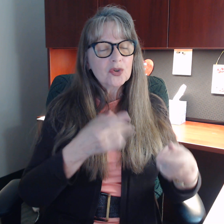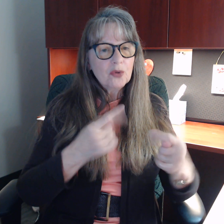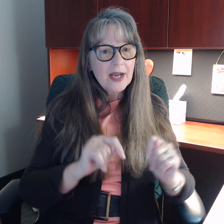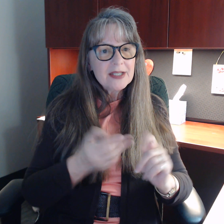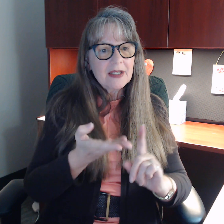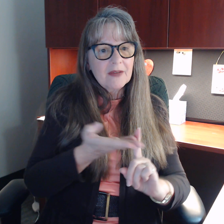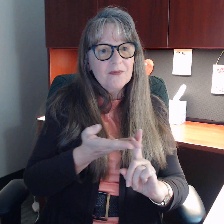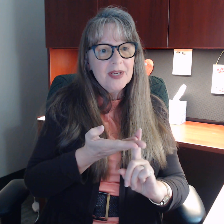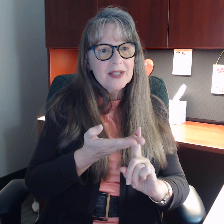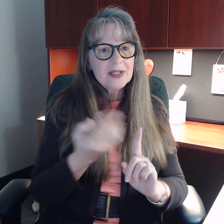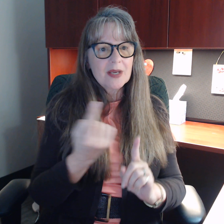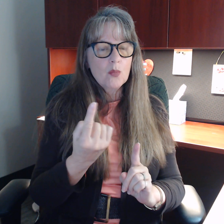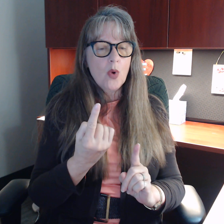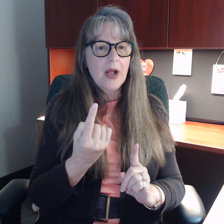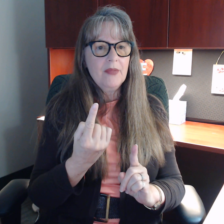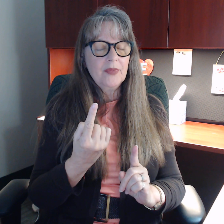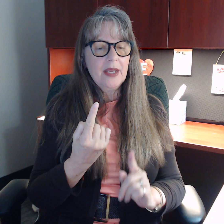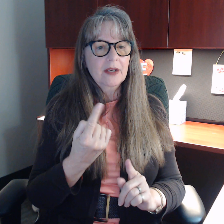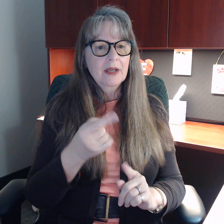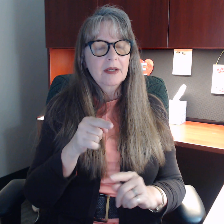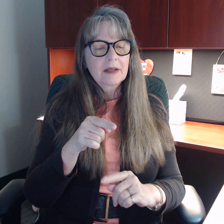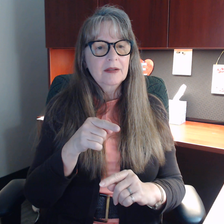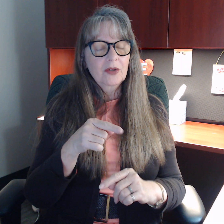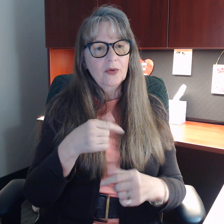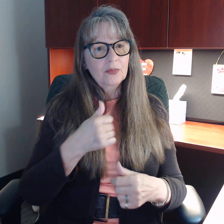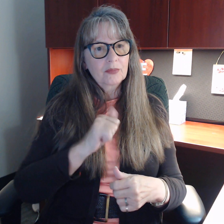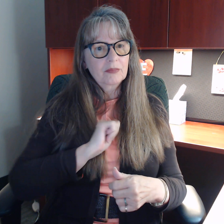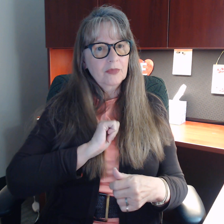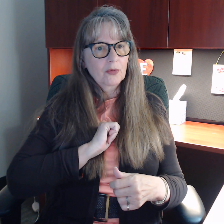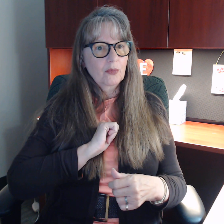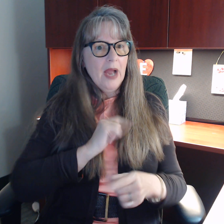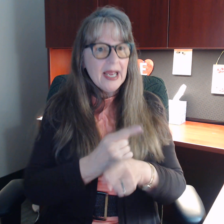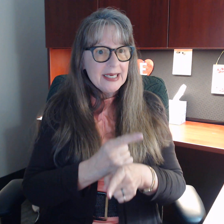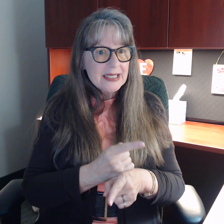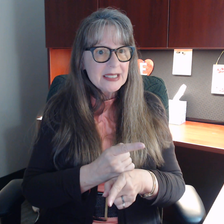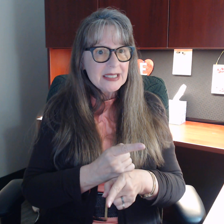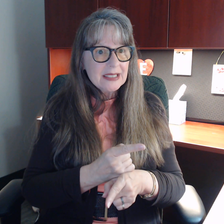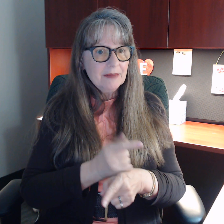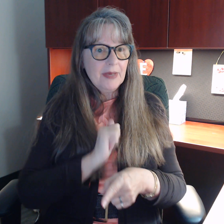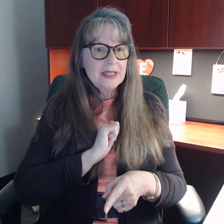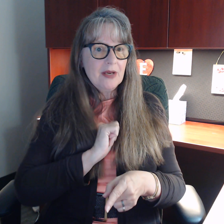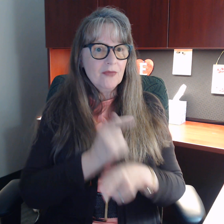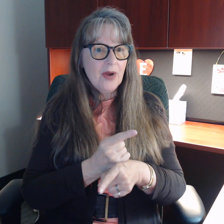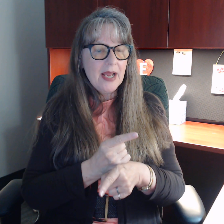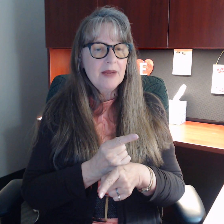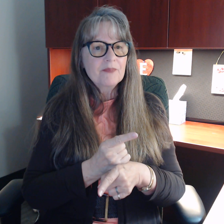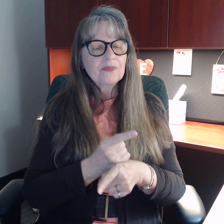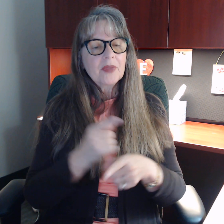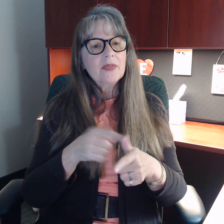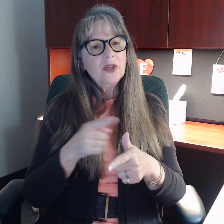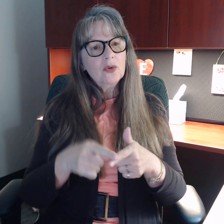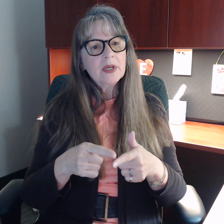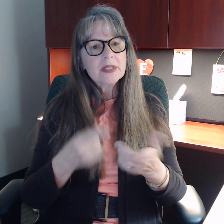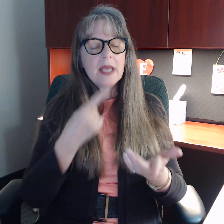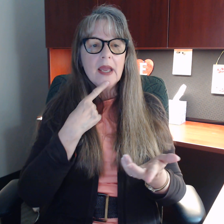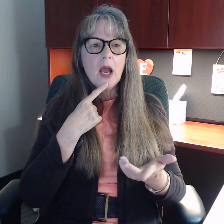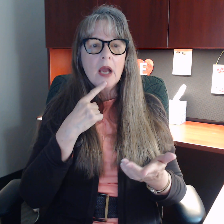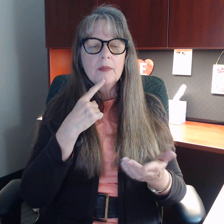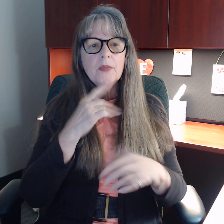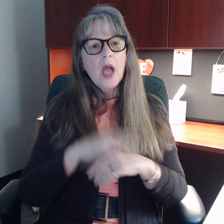to convince someone that, you're right, myself right, then you can say, oh,